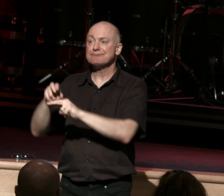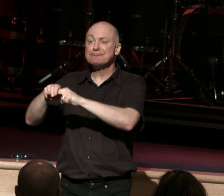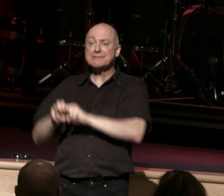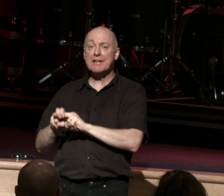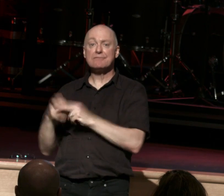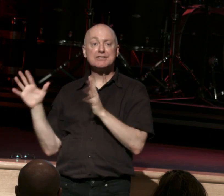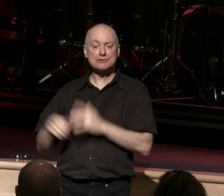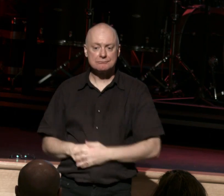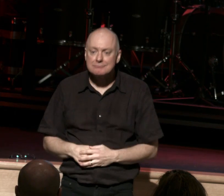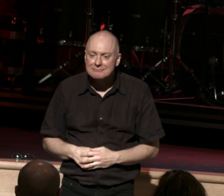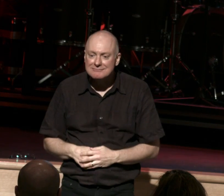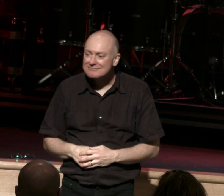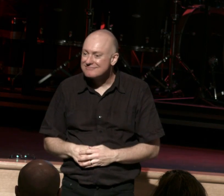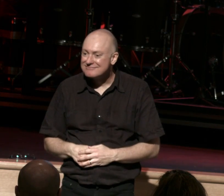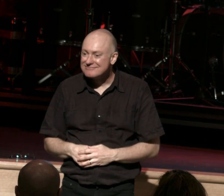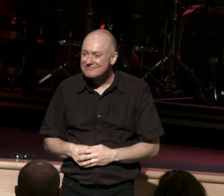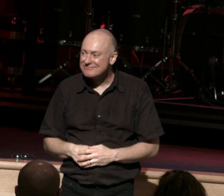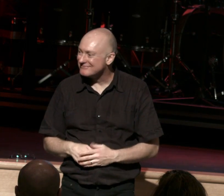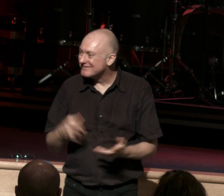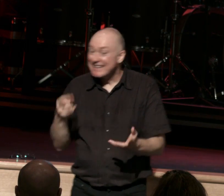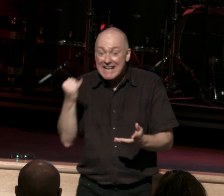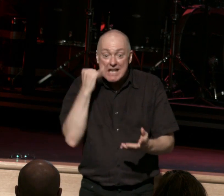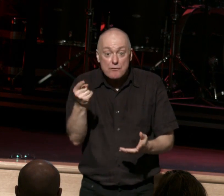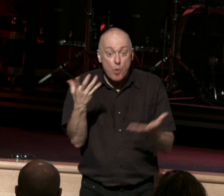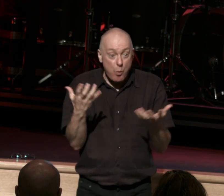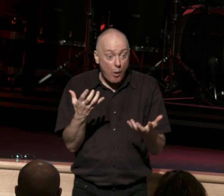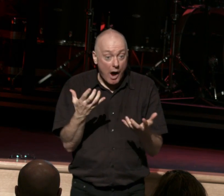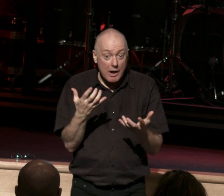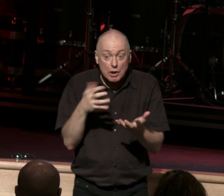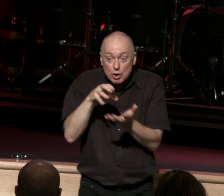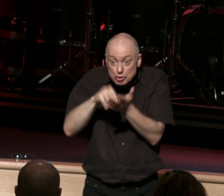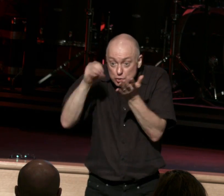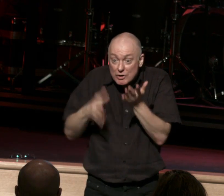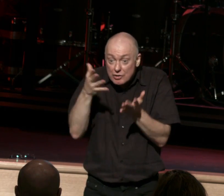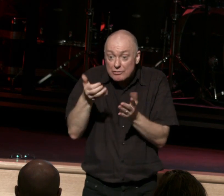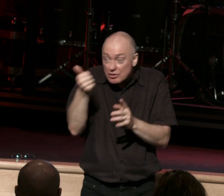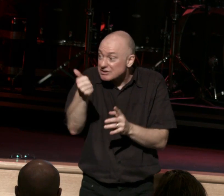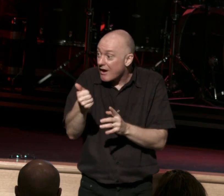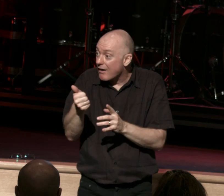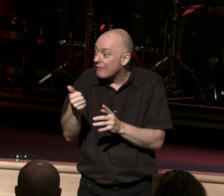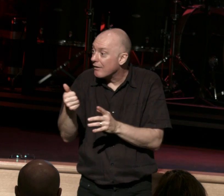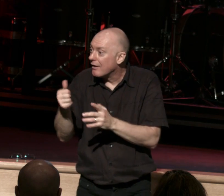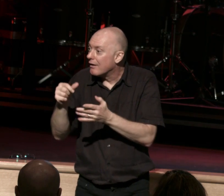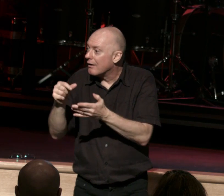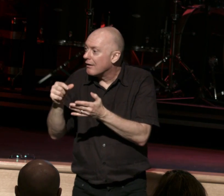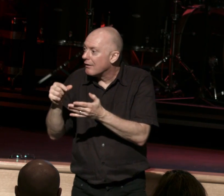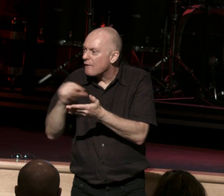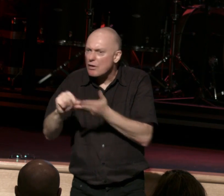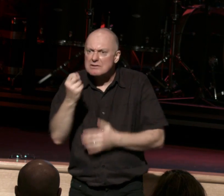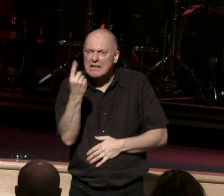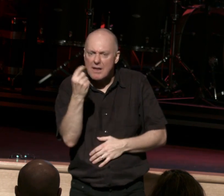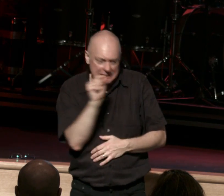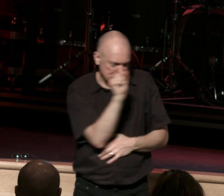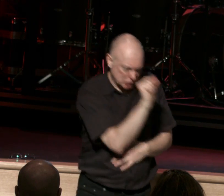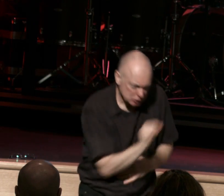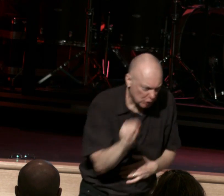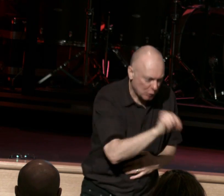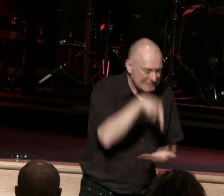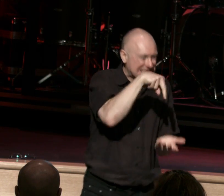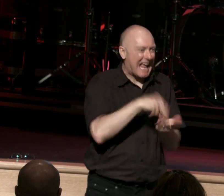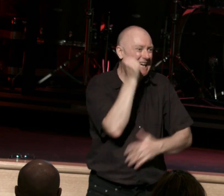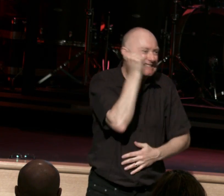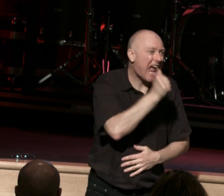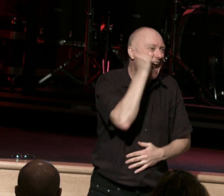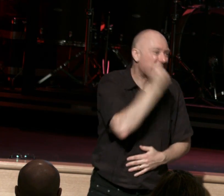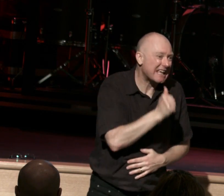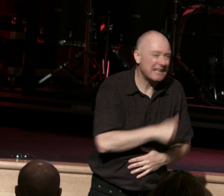forever in verse 12. So if you're like me and you want to be a student of God's word, verse 11, you circle stands daily. Then you go